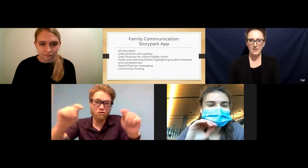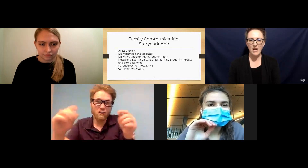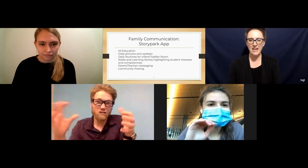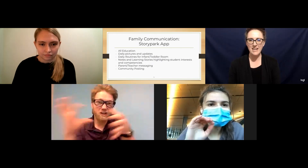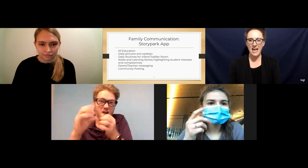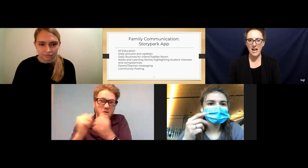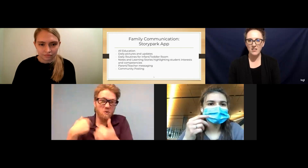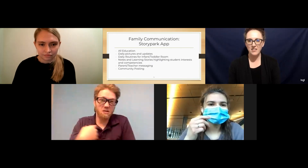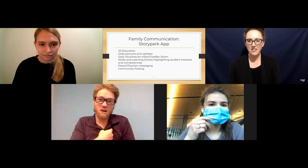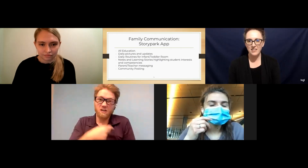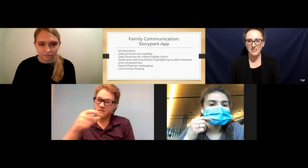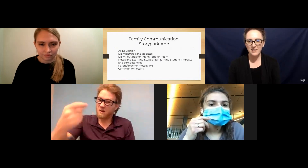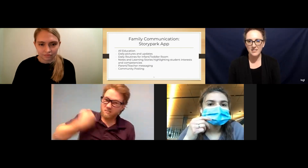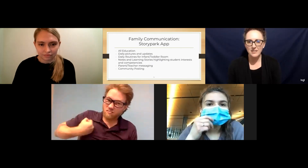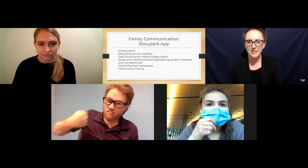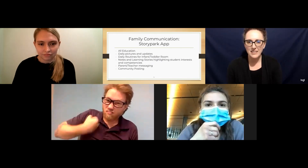Right now,